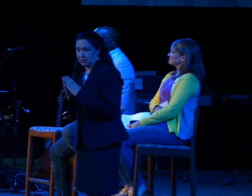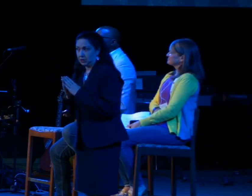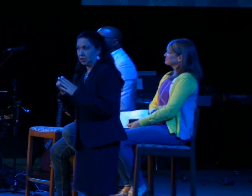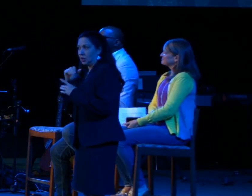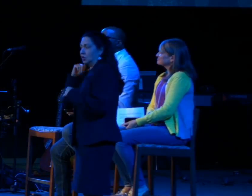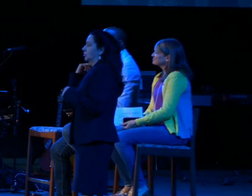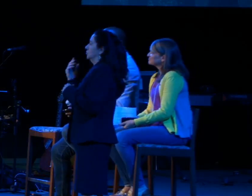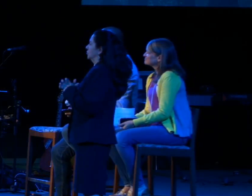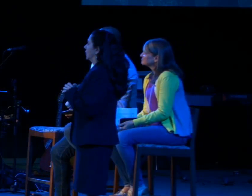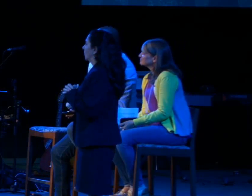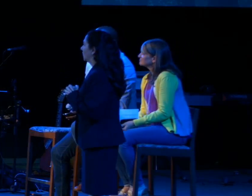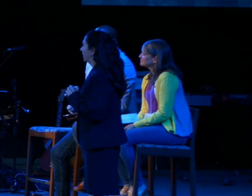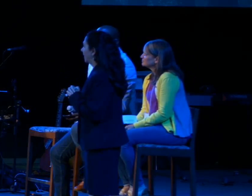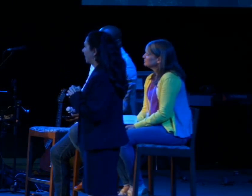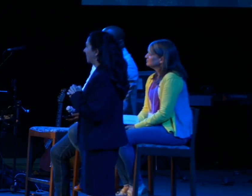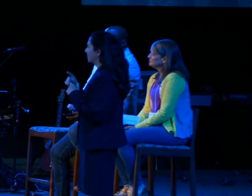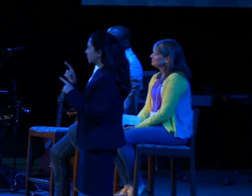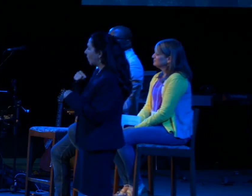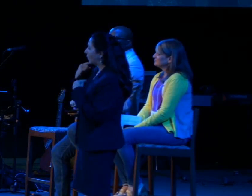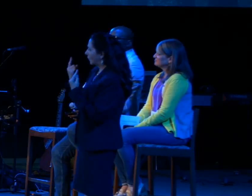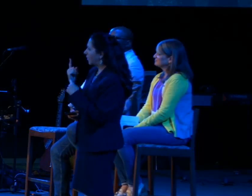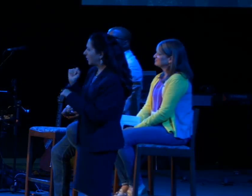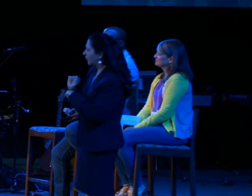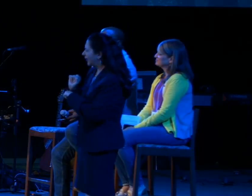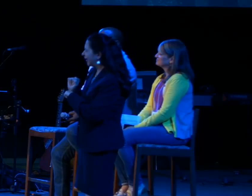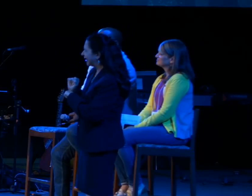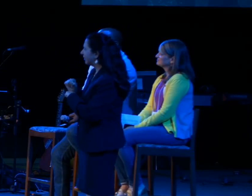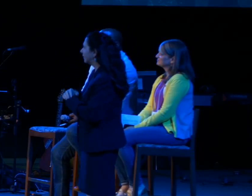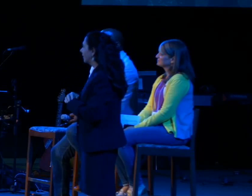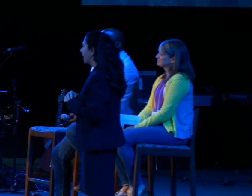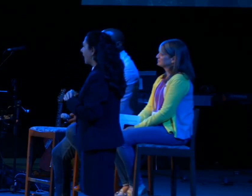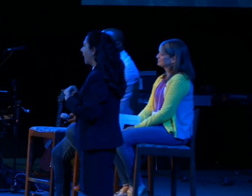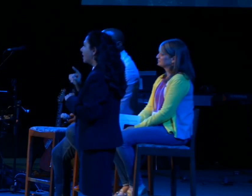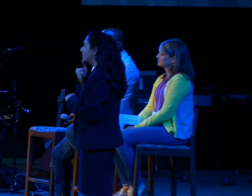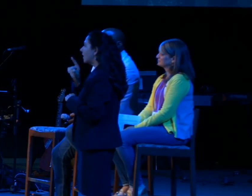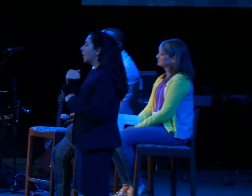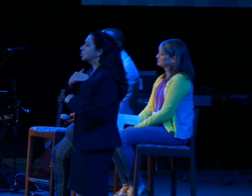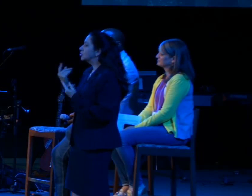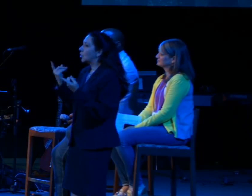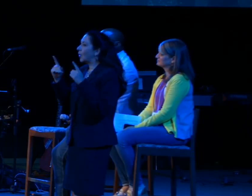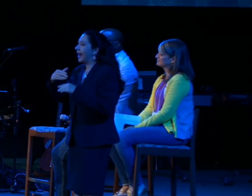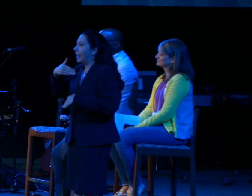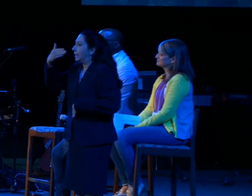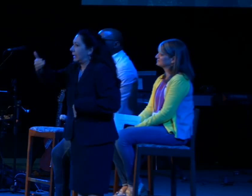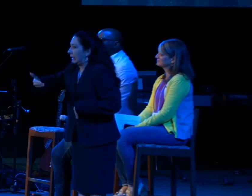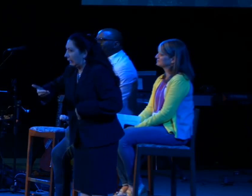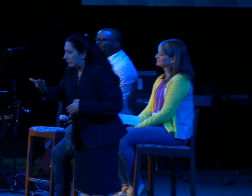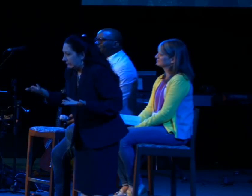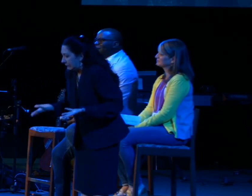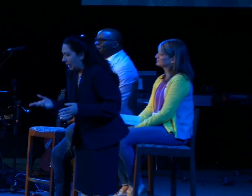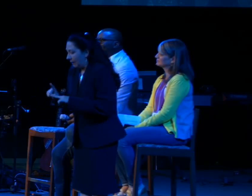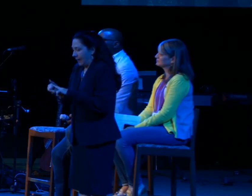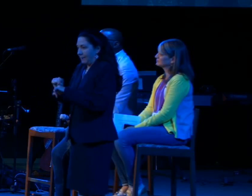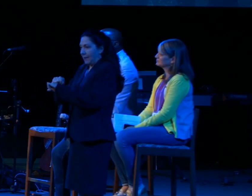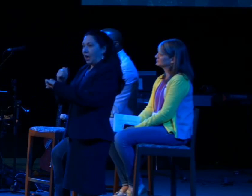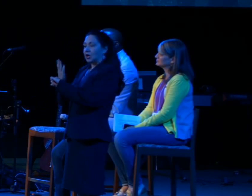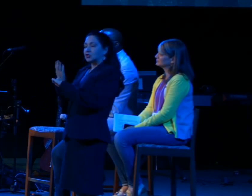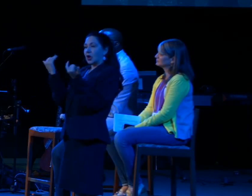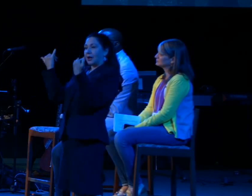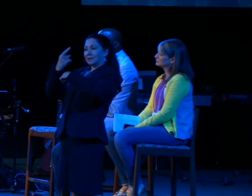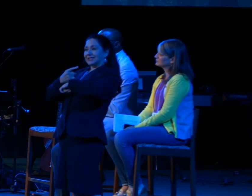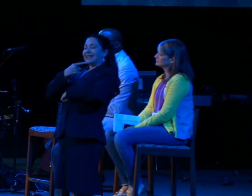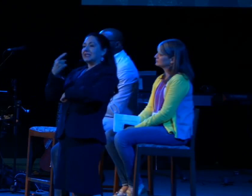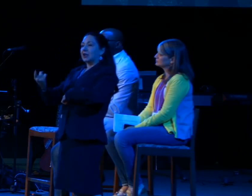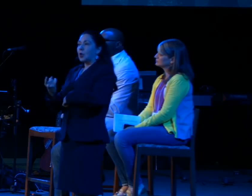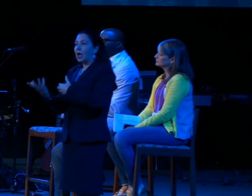at your table over the next little bit. Not sure what might happen next, but my job today is to tell you how